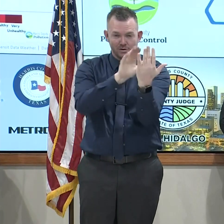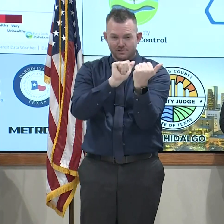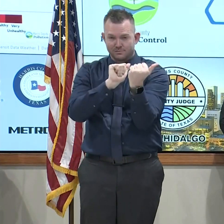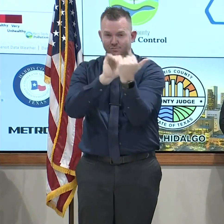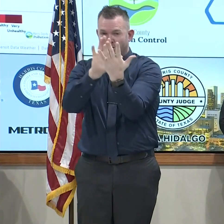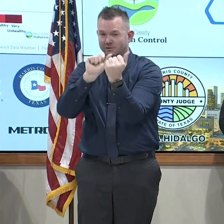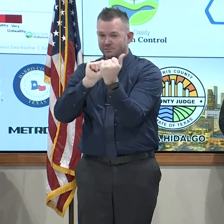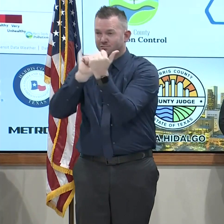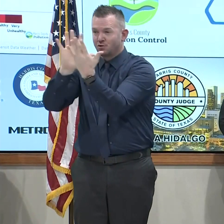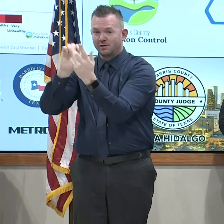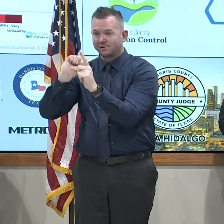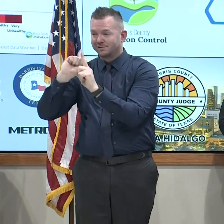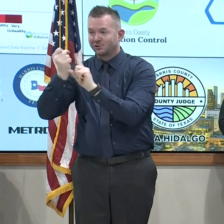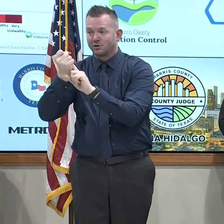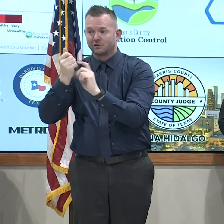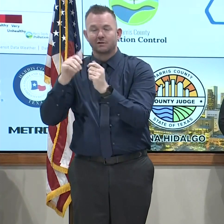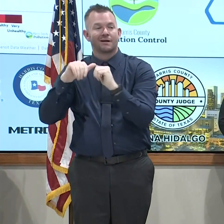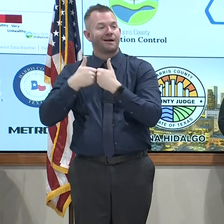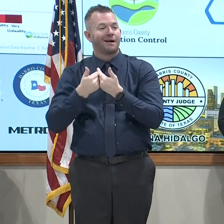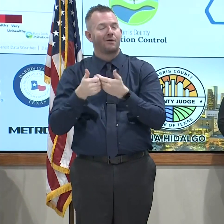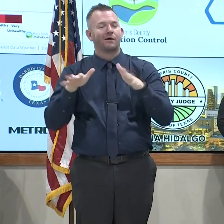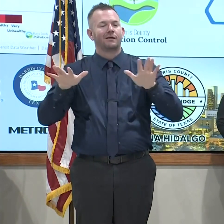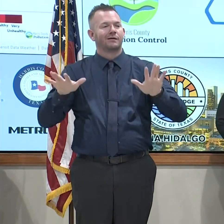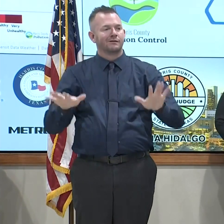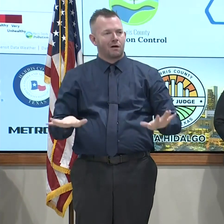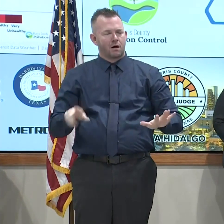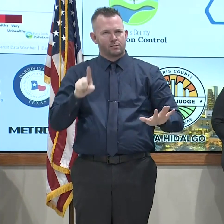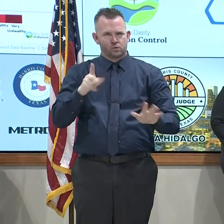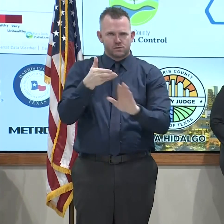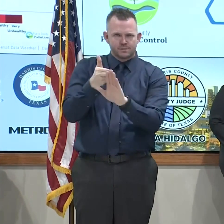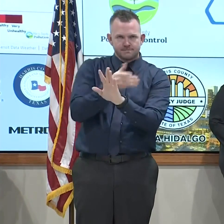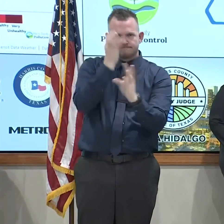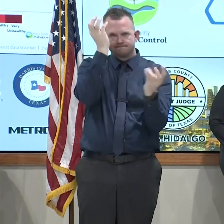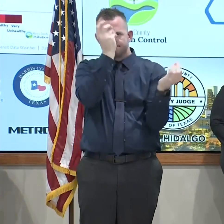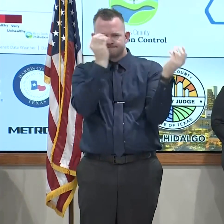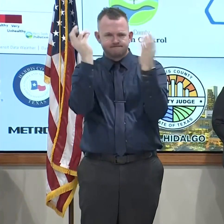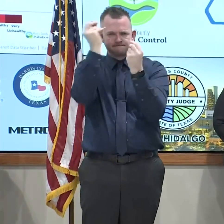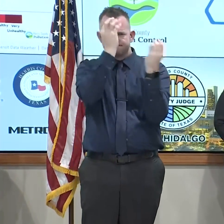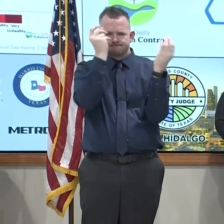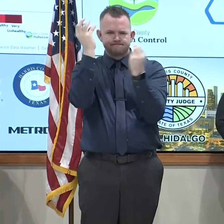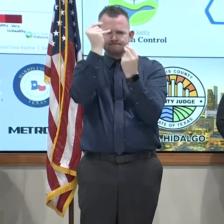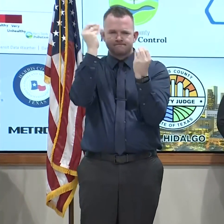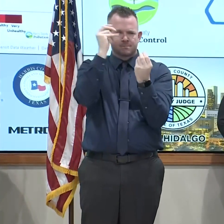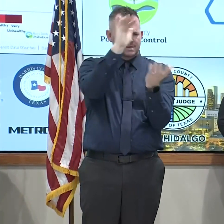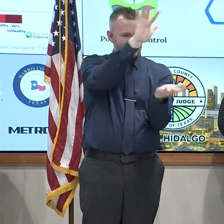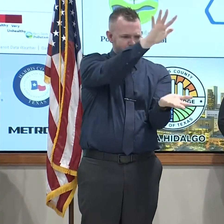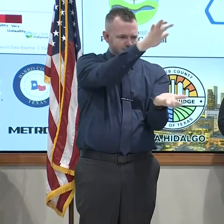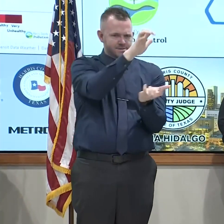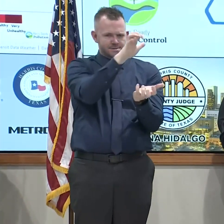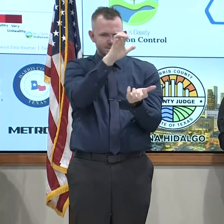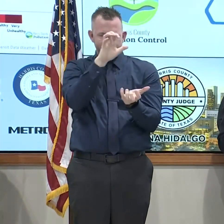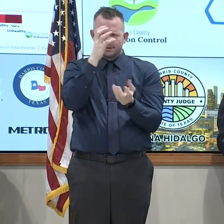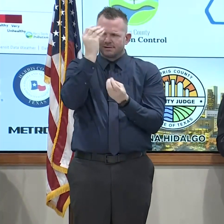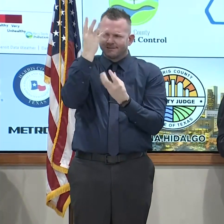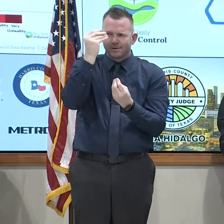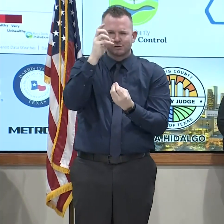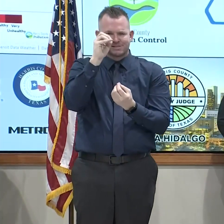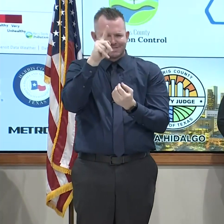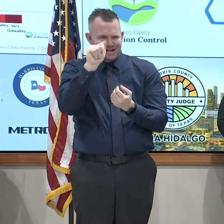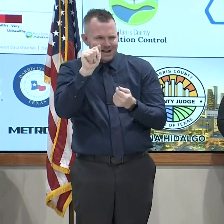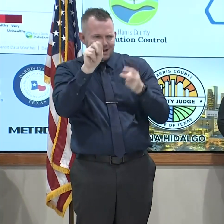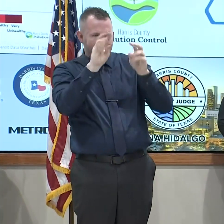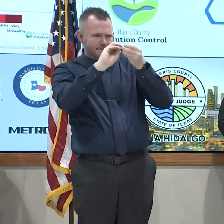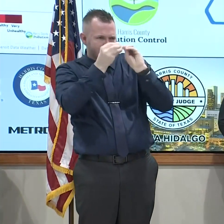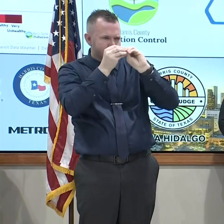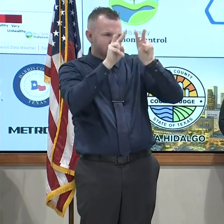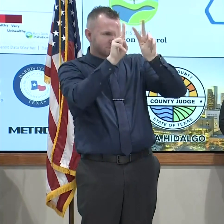thoughtfulness, and an insurmountable data-driven approach. We thank you. But